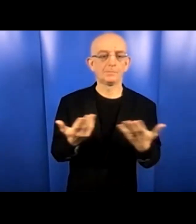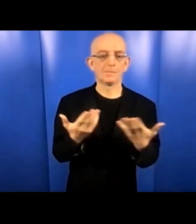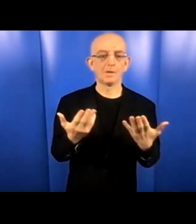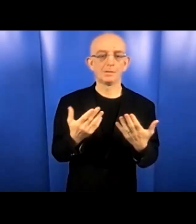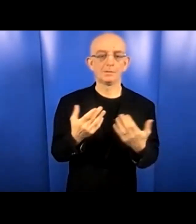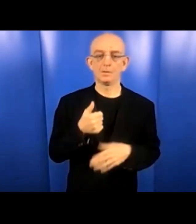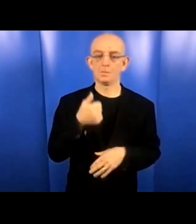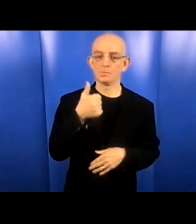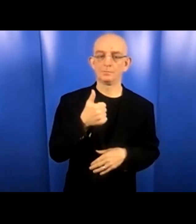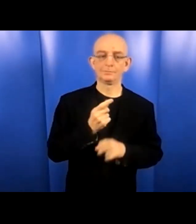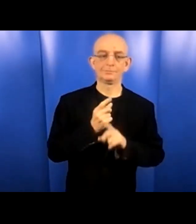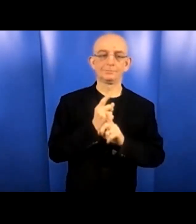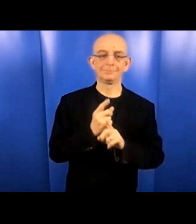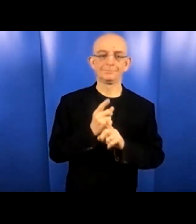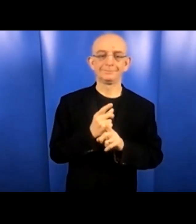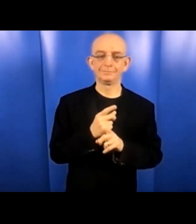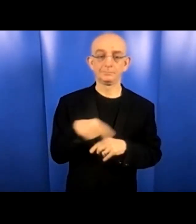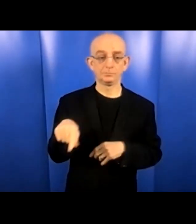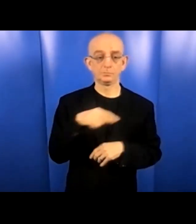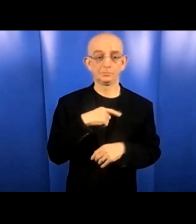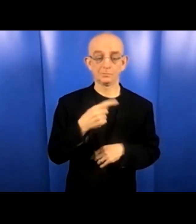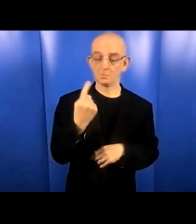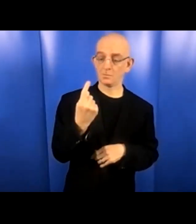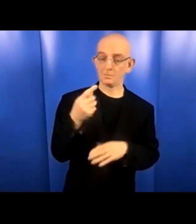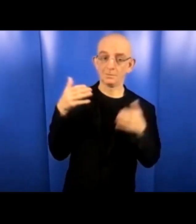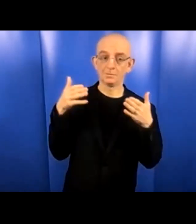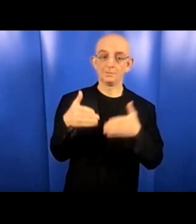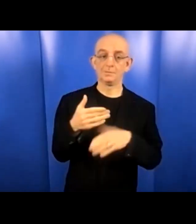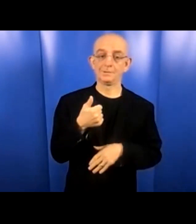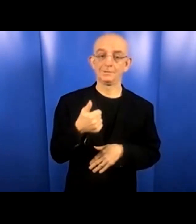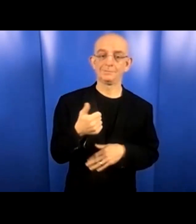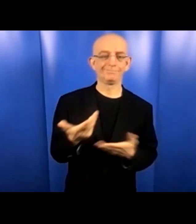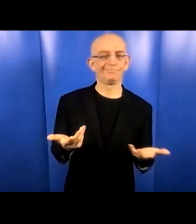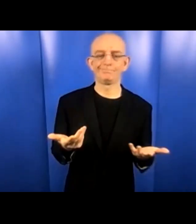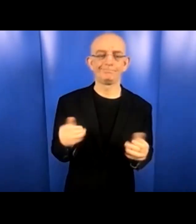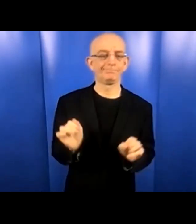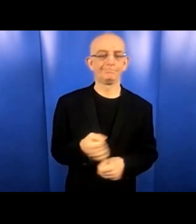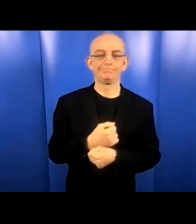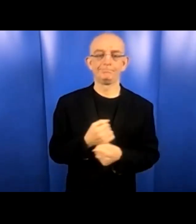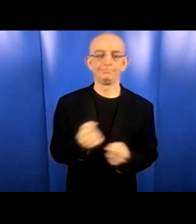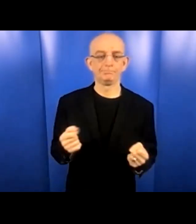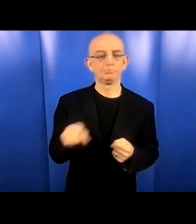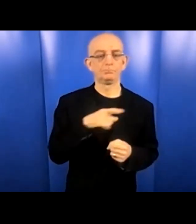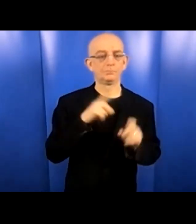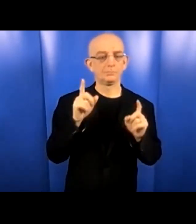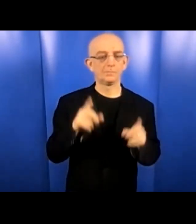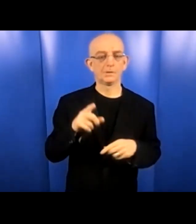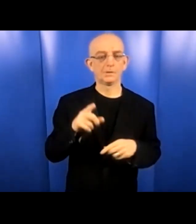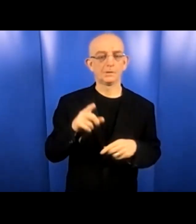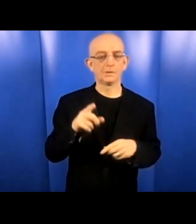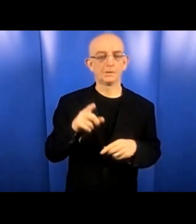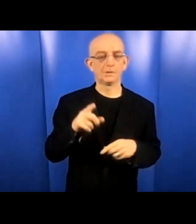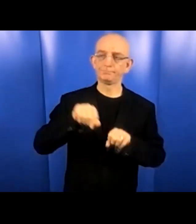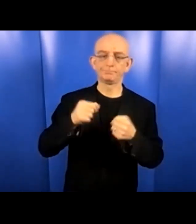not work. So we have to break the silos of the single identity, within the box. And by saying that, I